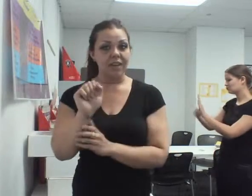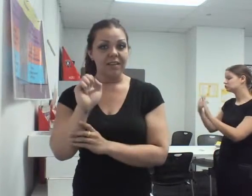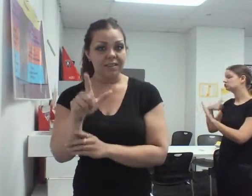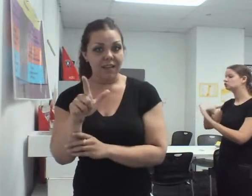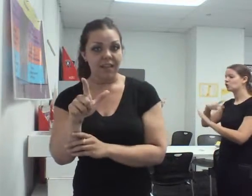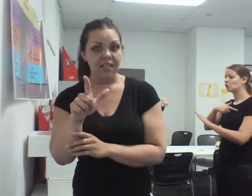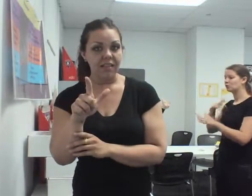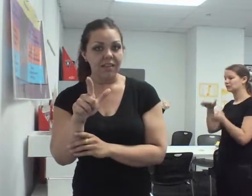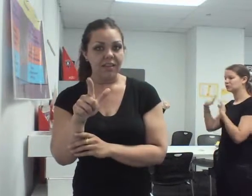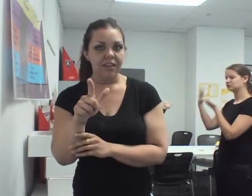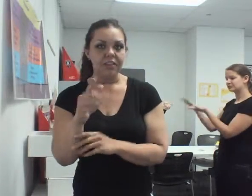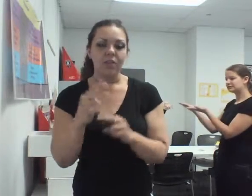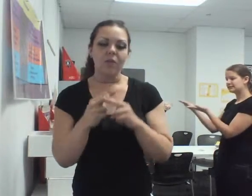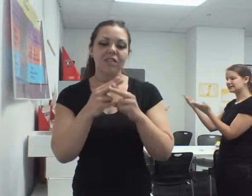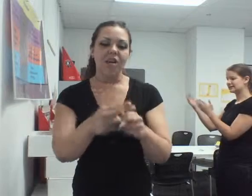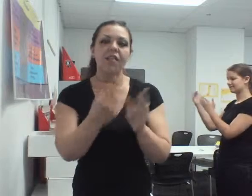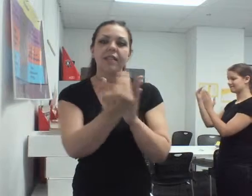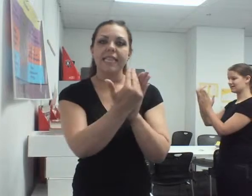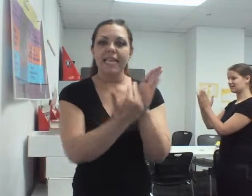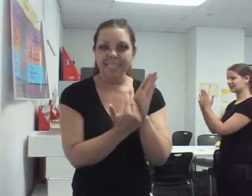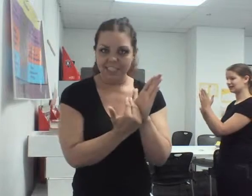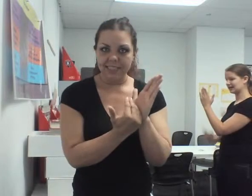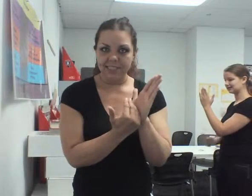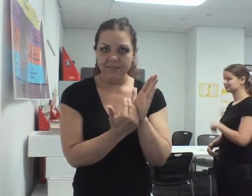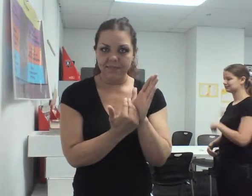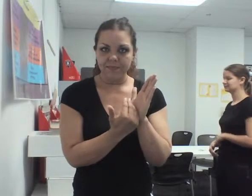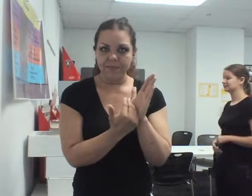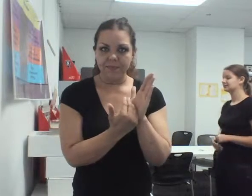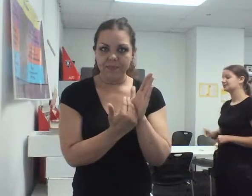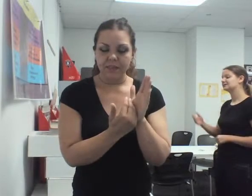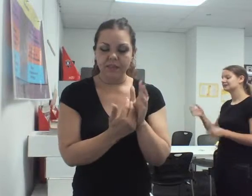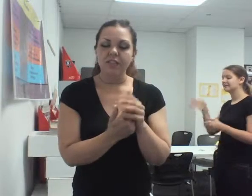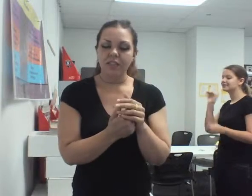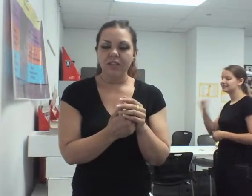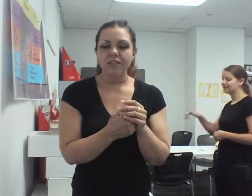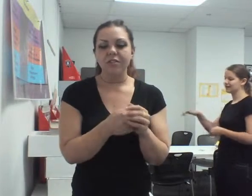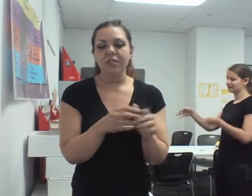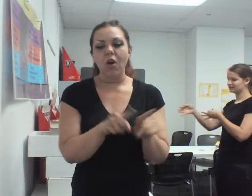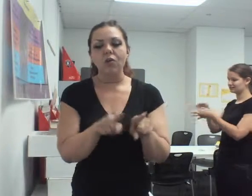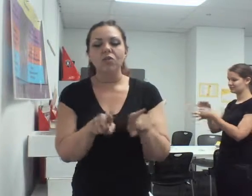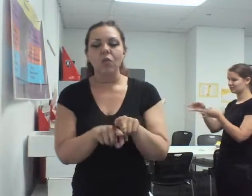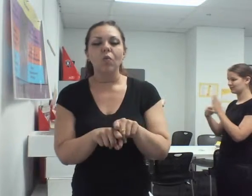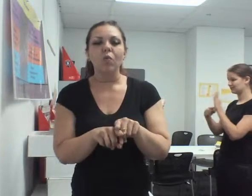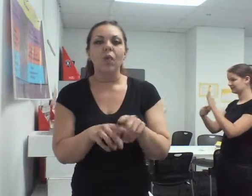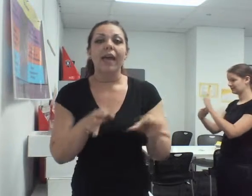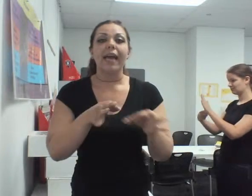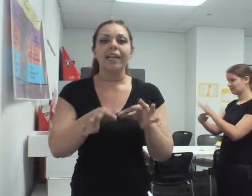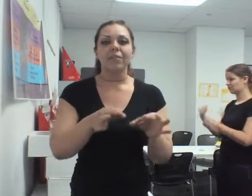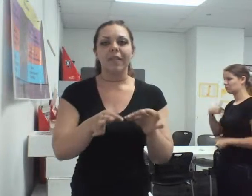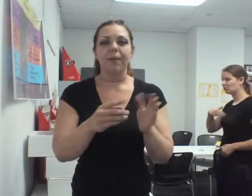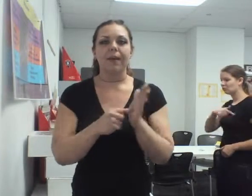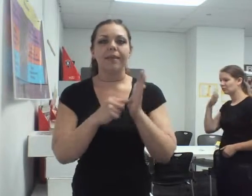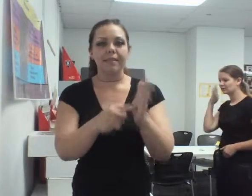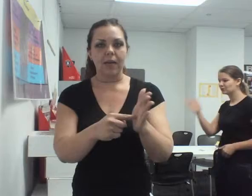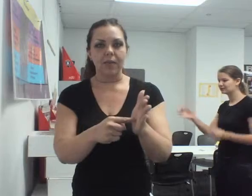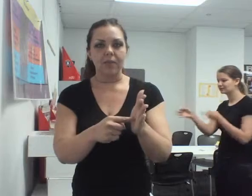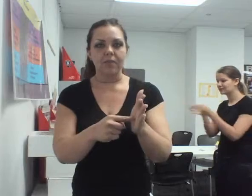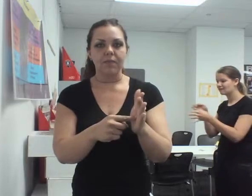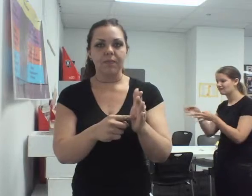also call it listing, which is explained by example. So we're going to define something by using several